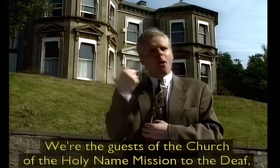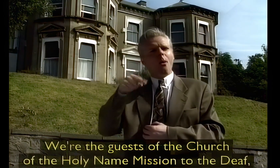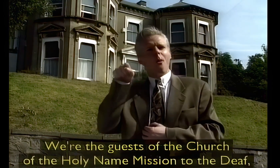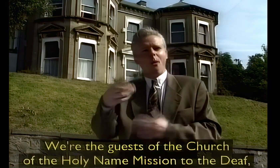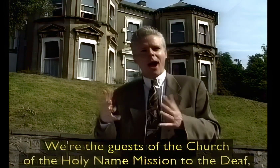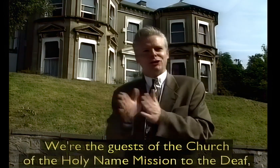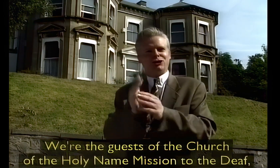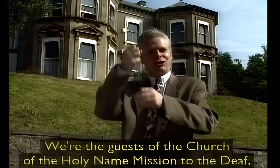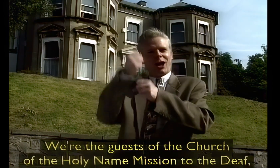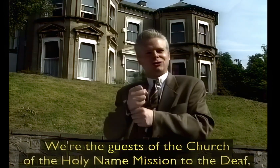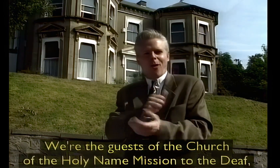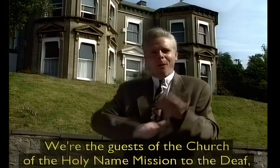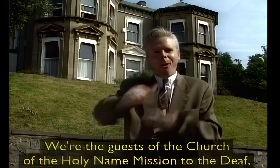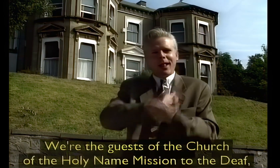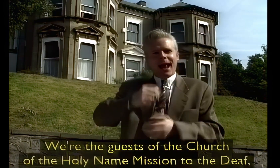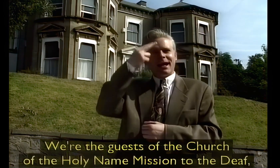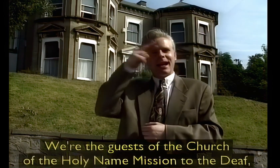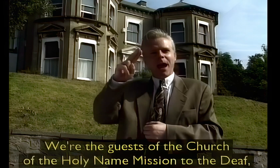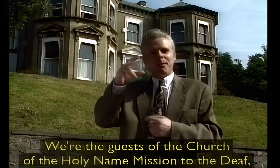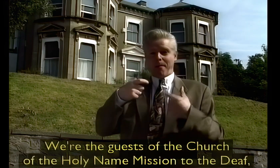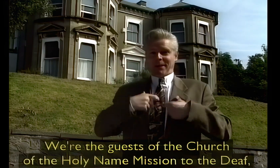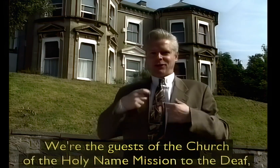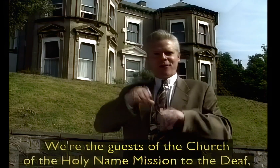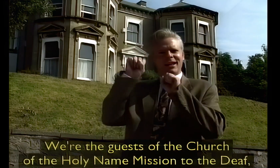We're the guests of the Church of the Holy Name Mission to the Deaf,